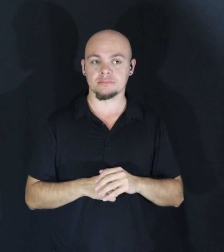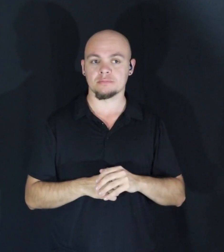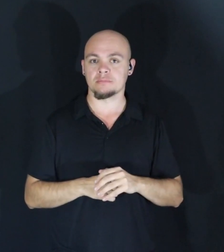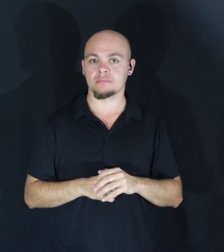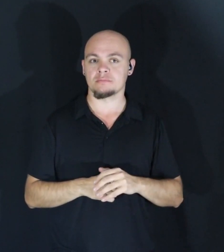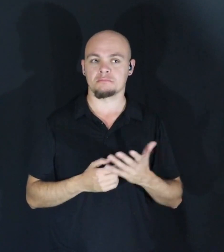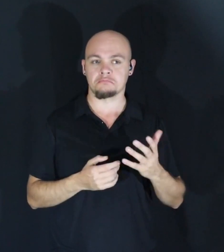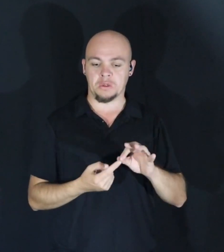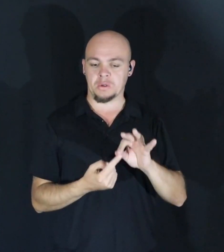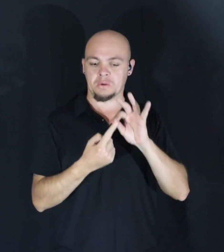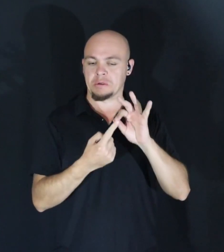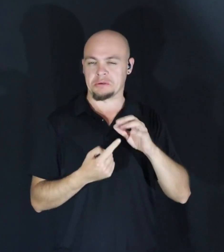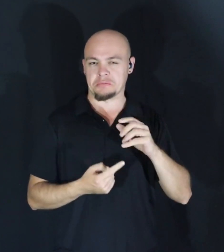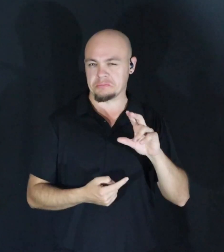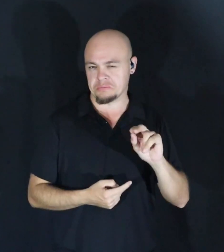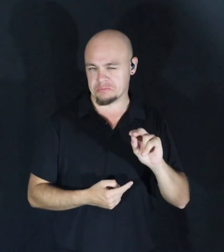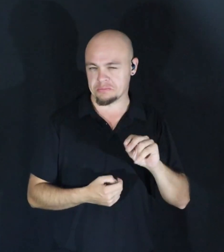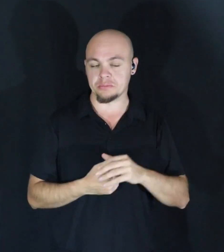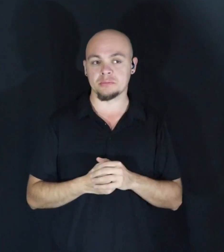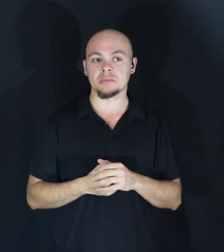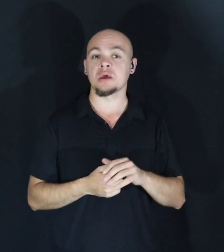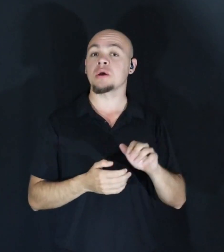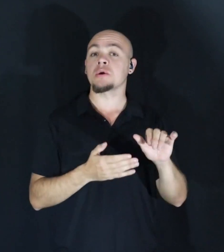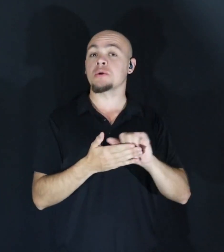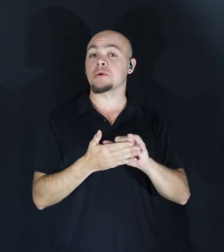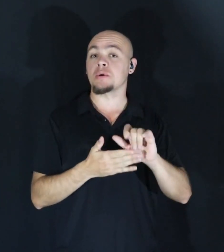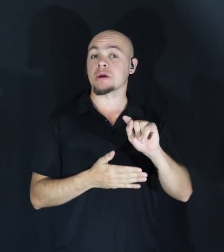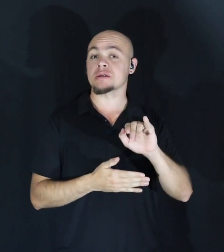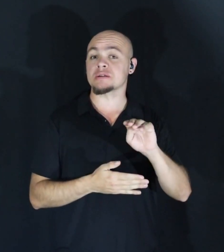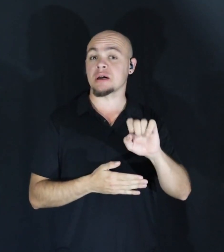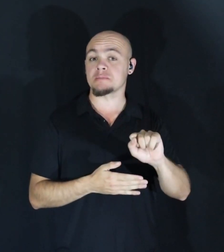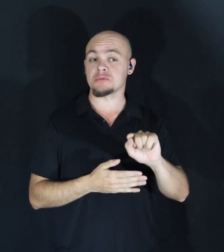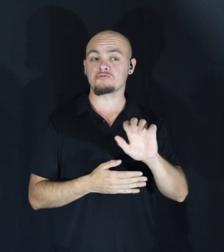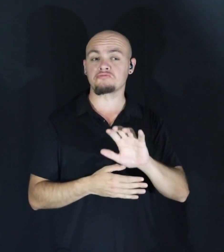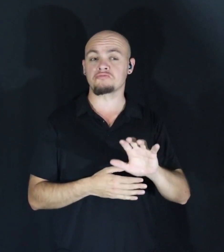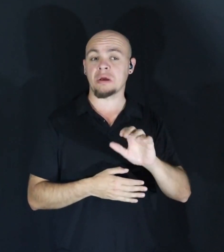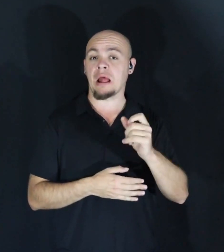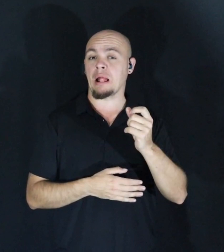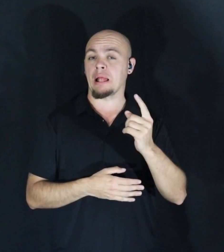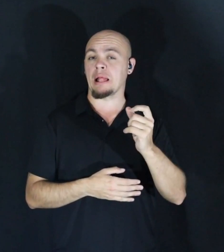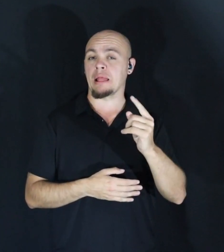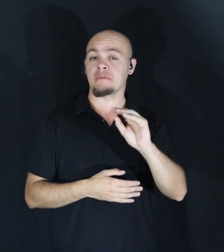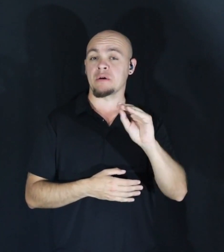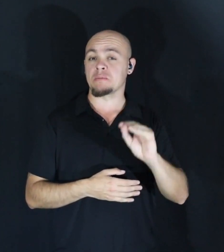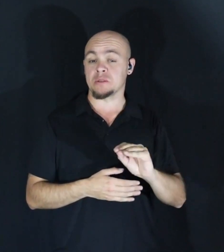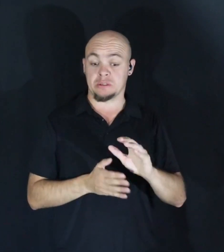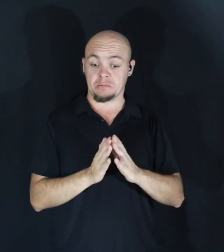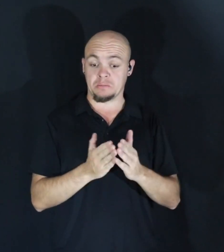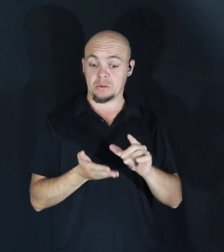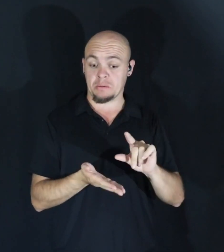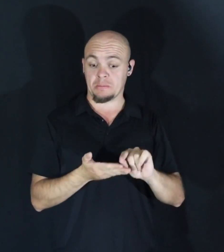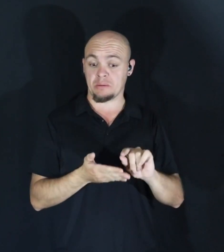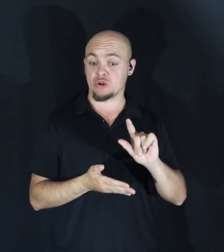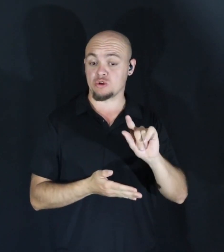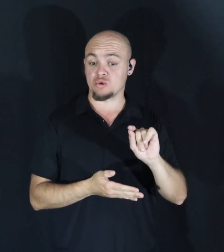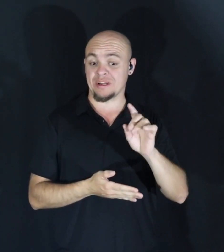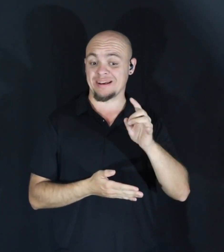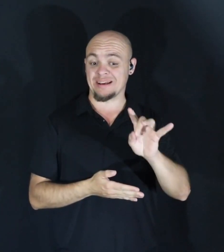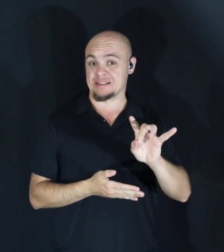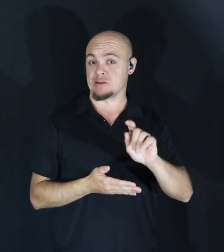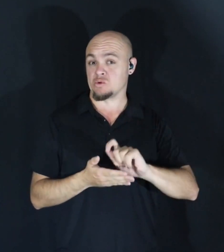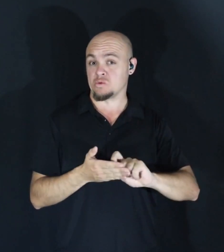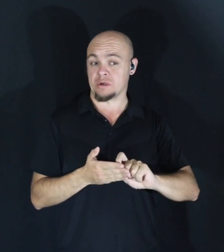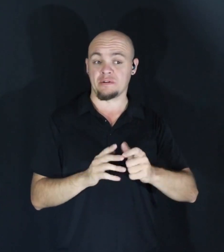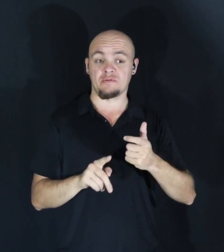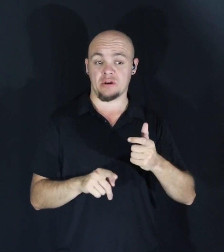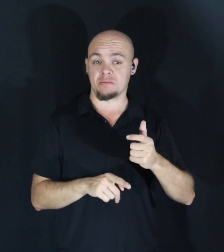unique. According to the New York Times, just 11% of books published in 2018 were written by